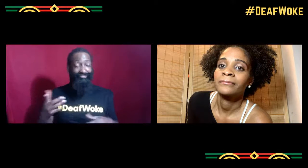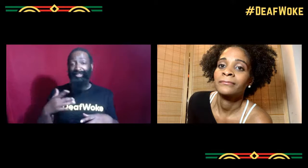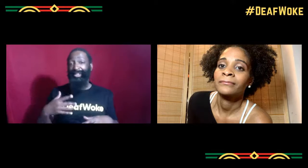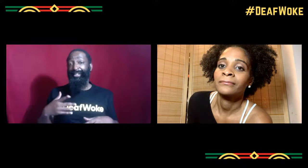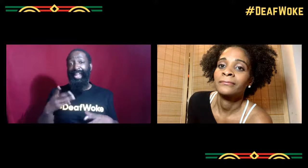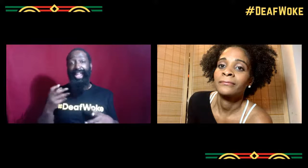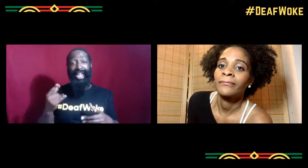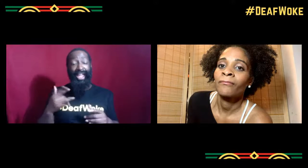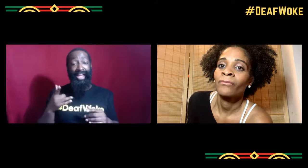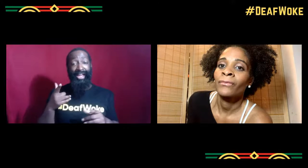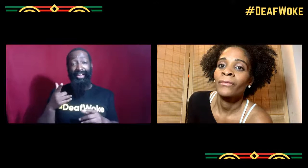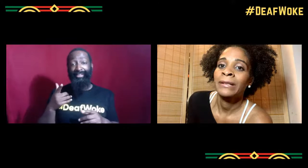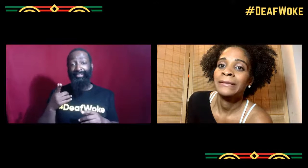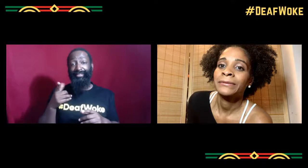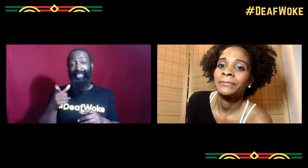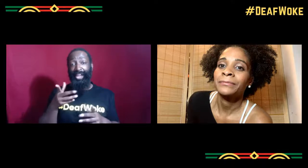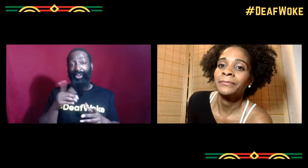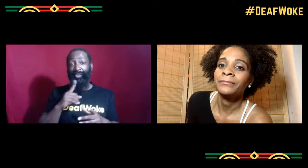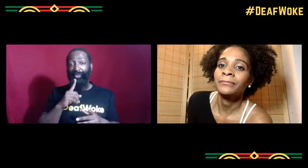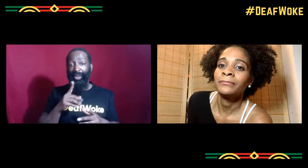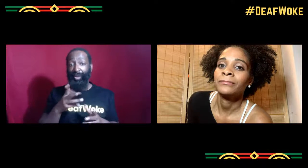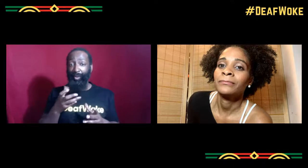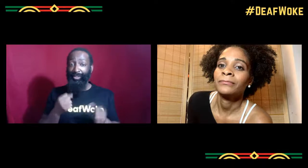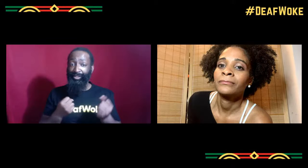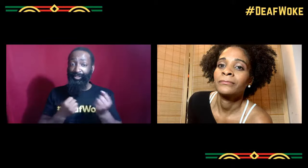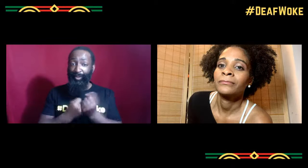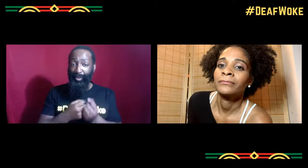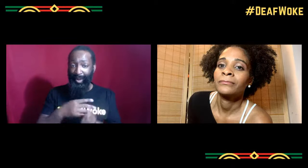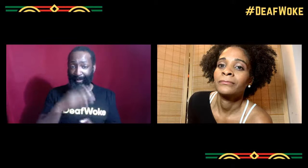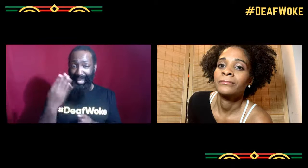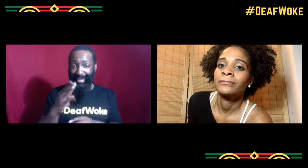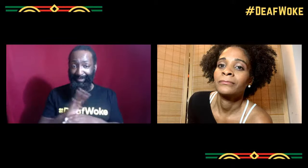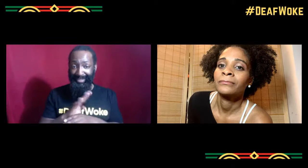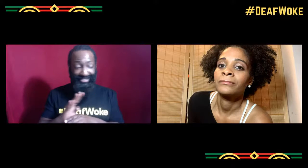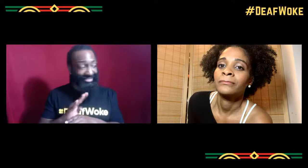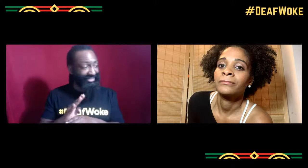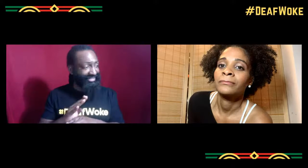You know, maybe those currently watching identifying as Black or white.